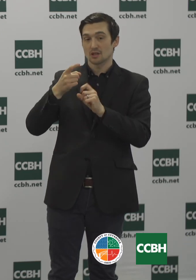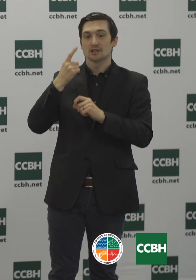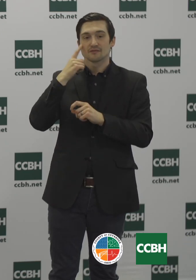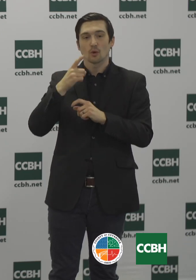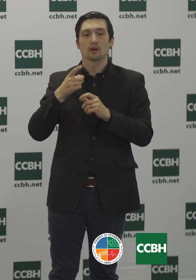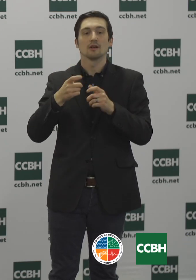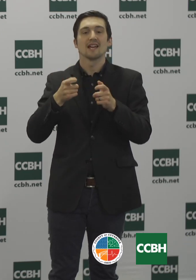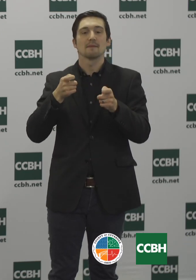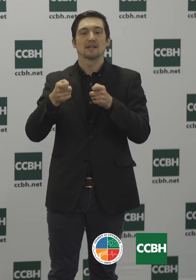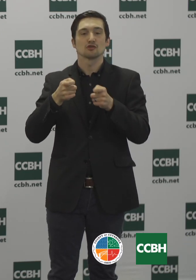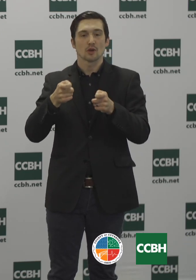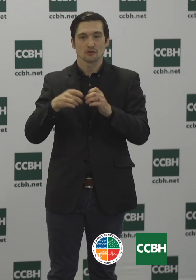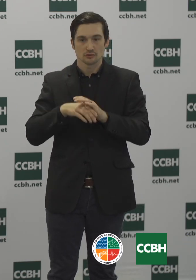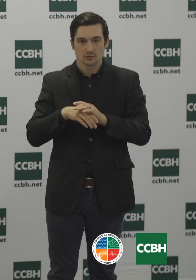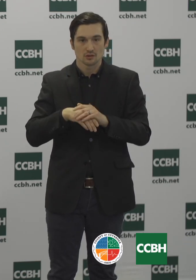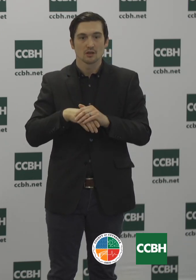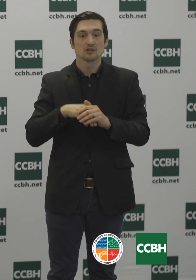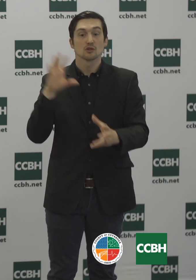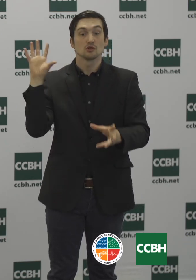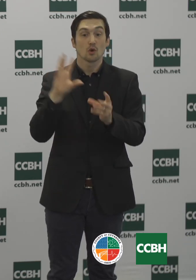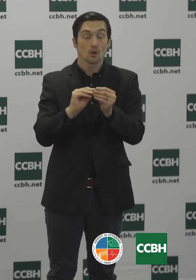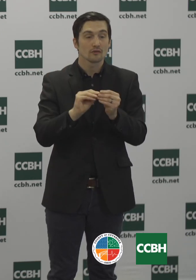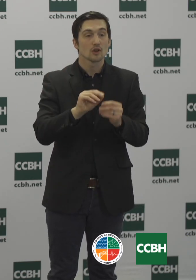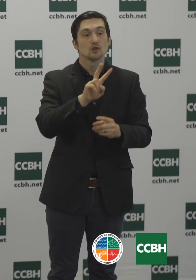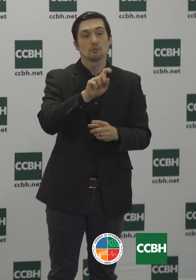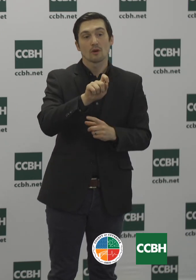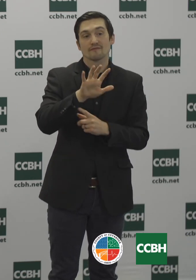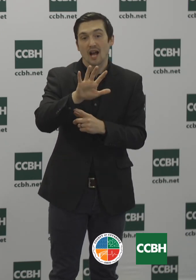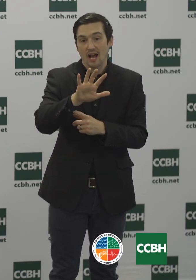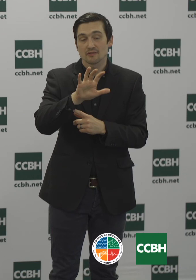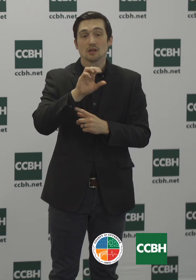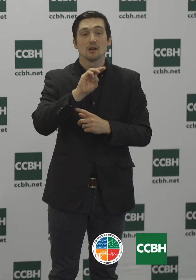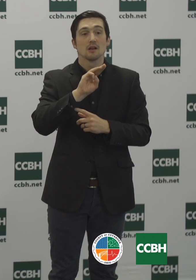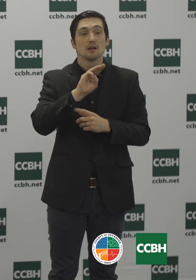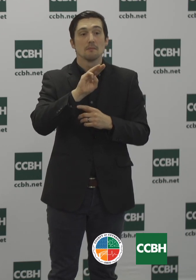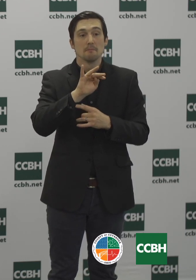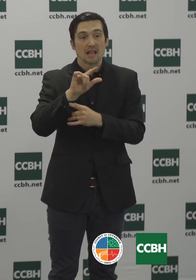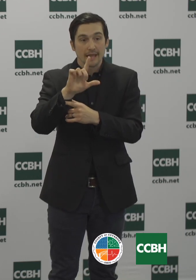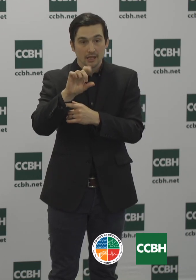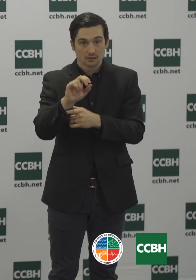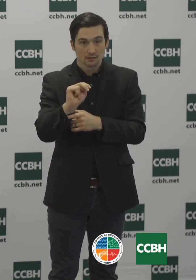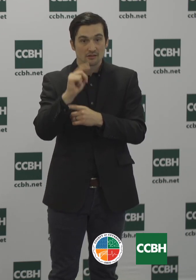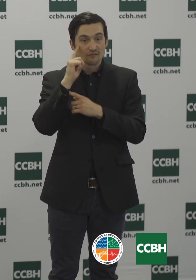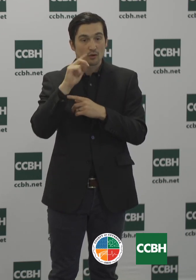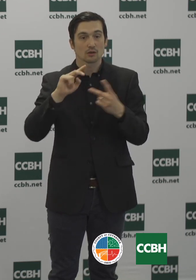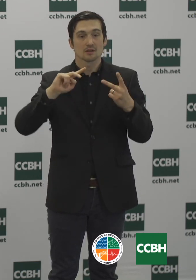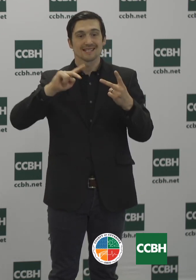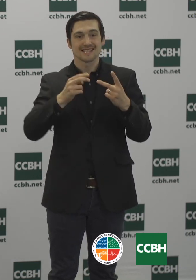administration. So it's a total of $2.5 million for grants in round 2.